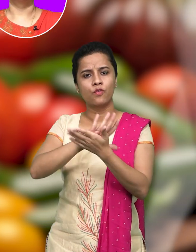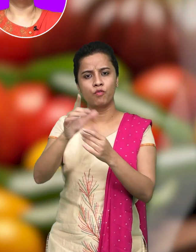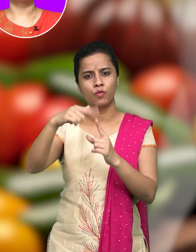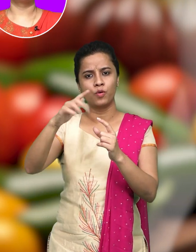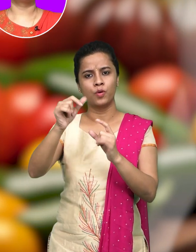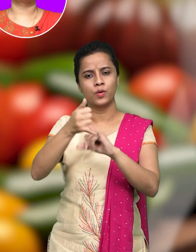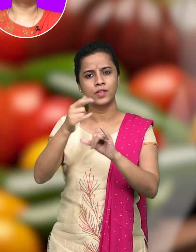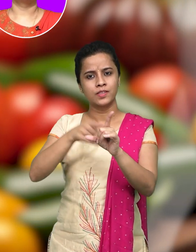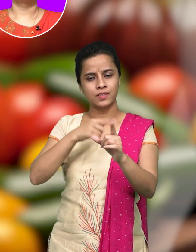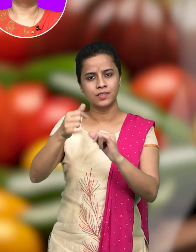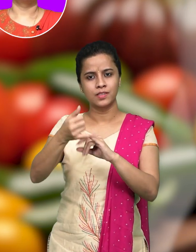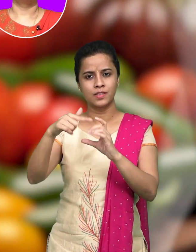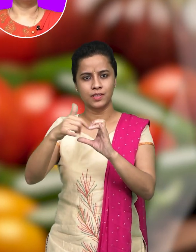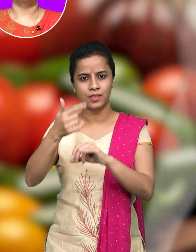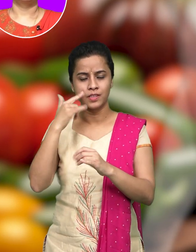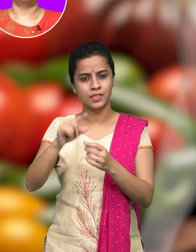also.